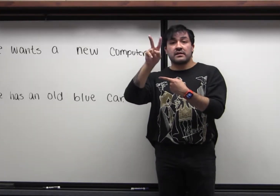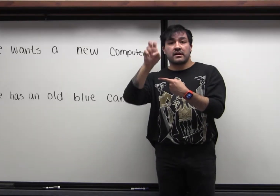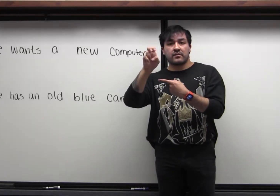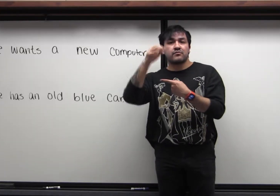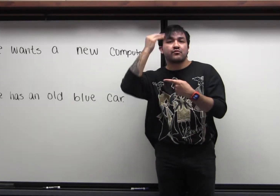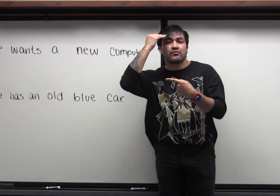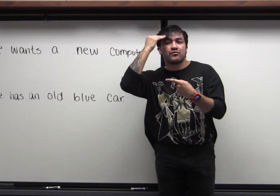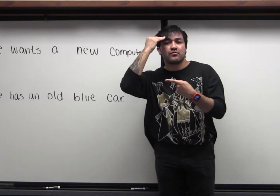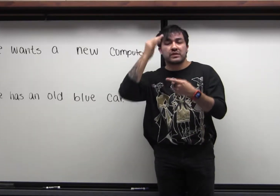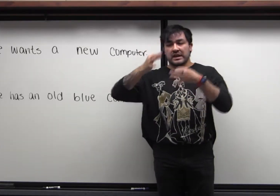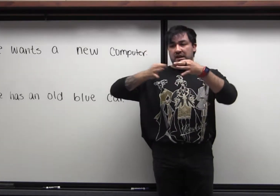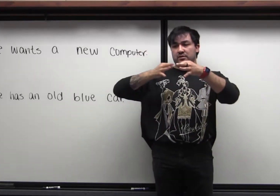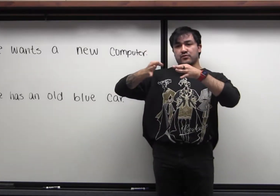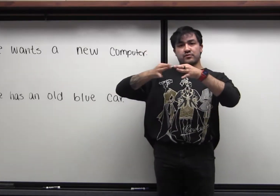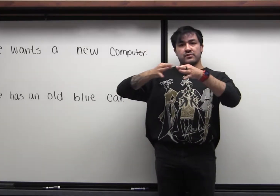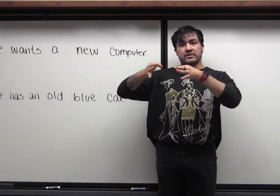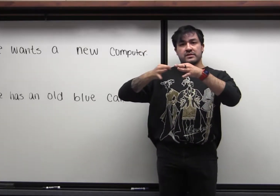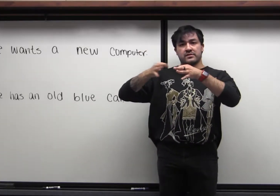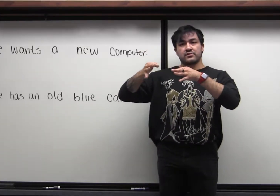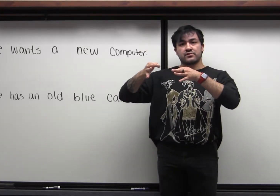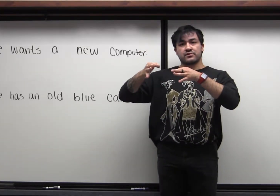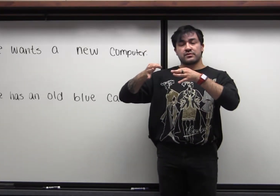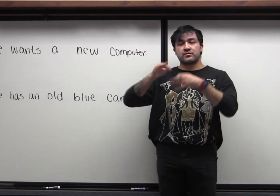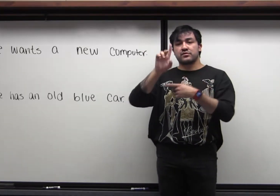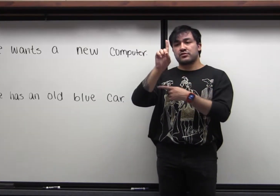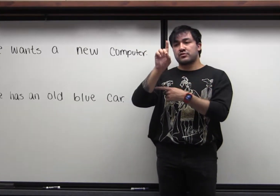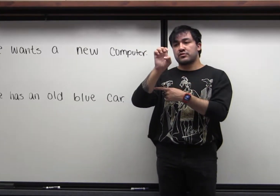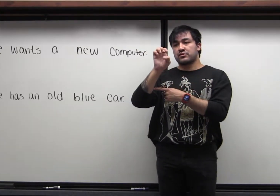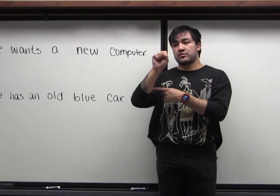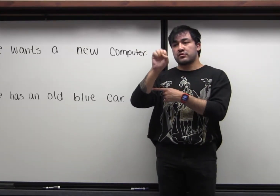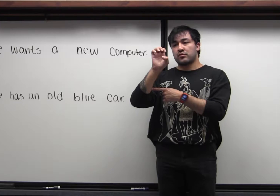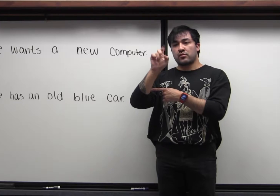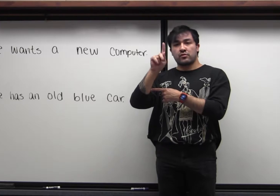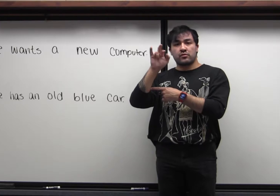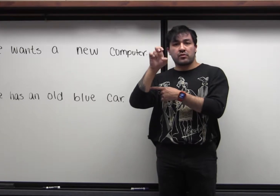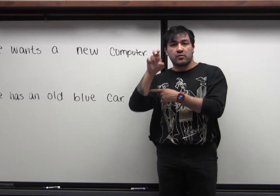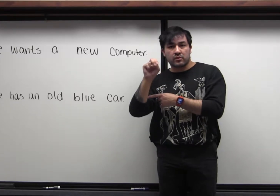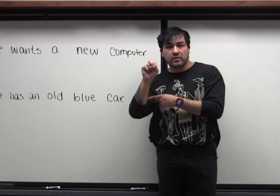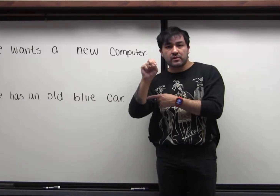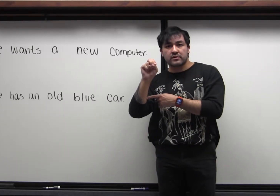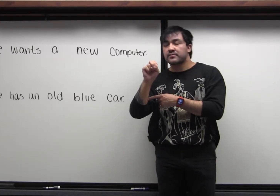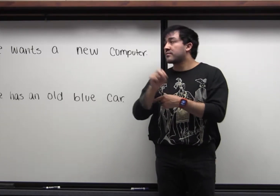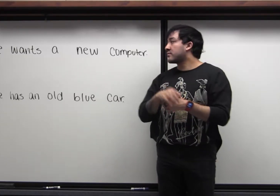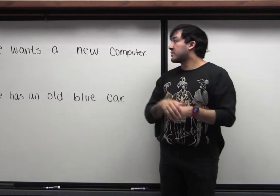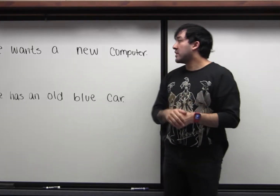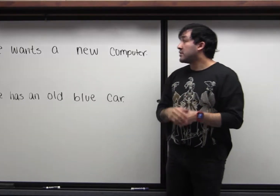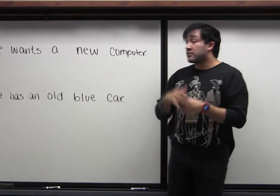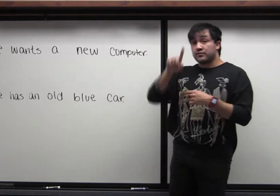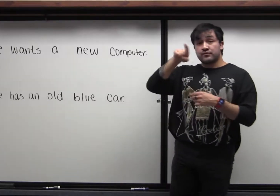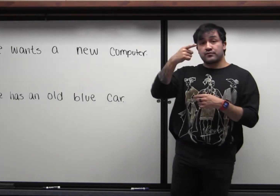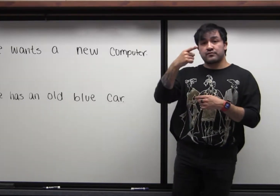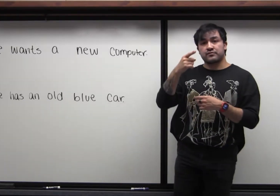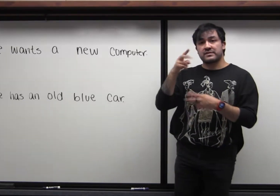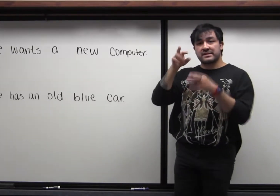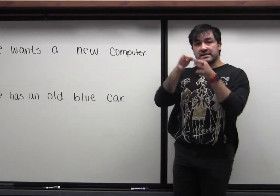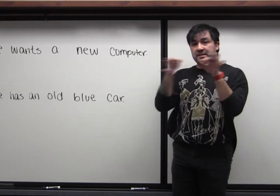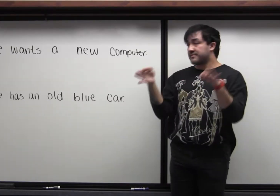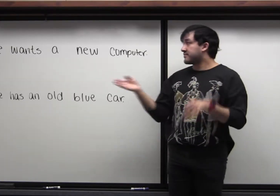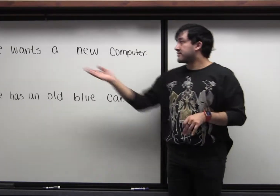an adjective, you know, a word that describes something, right? Describes or description, what do you do? So